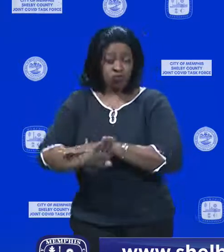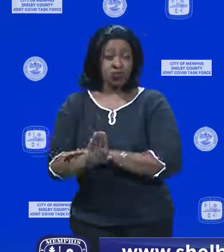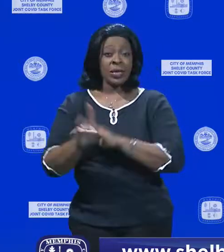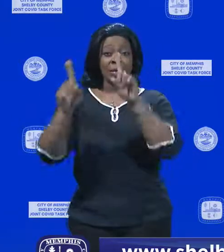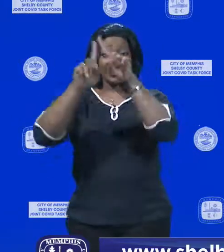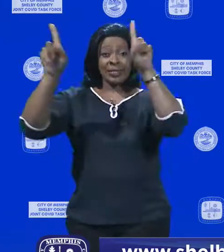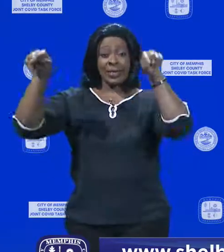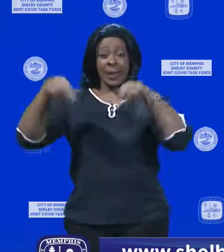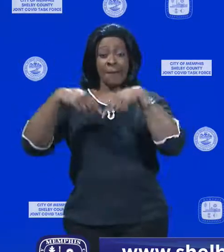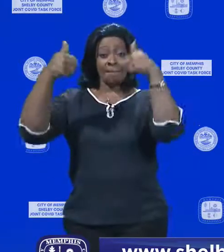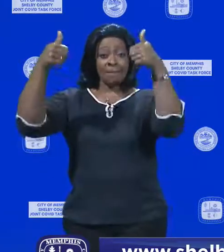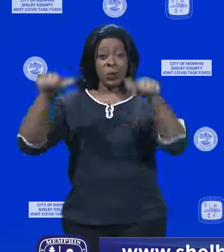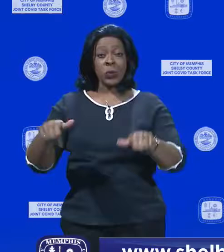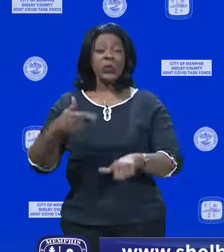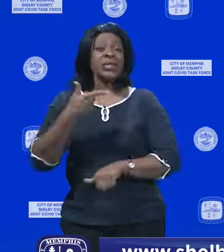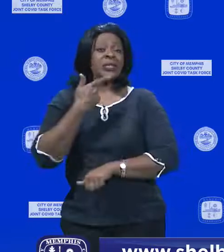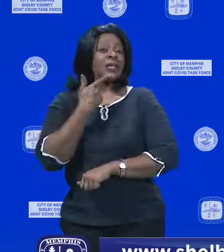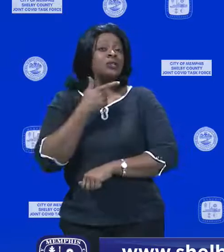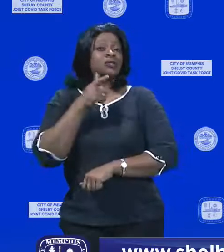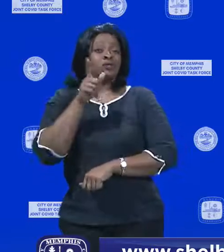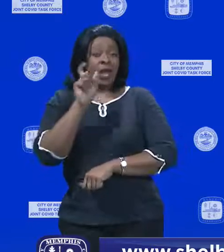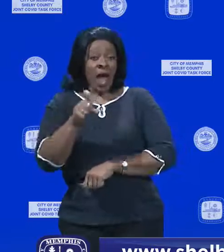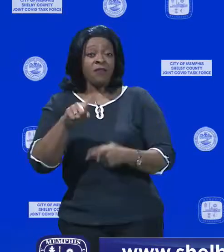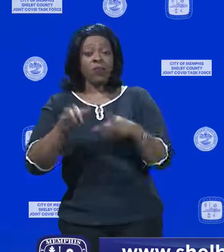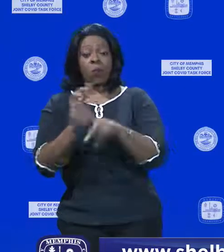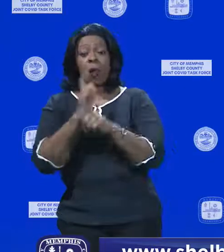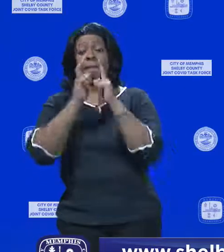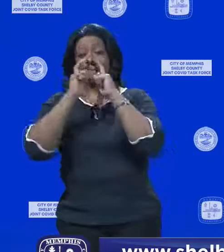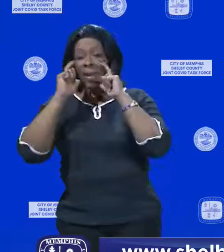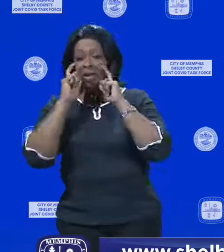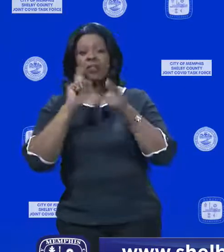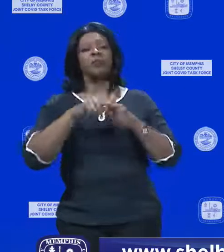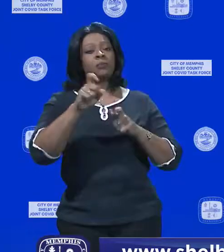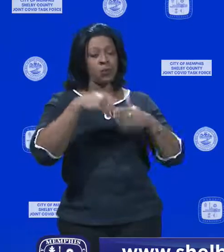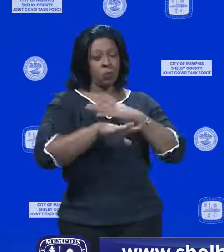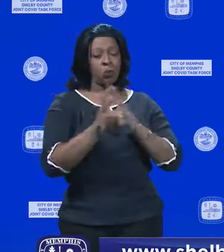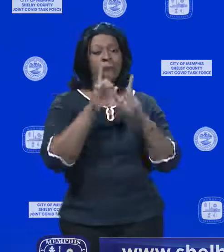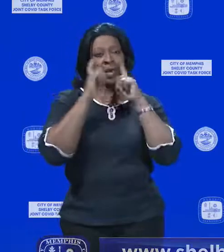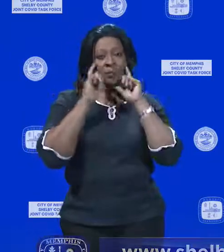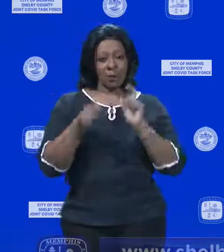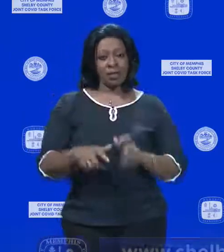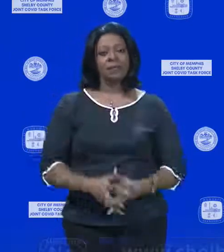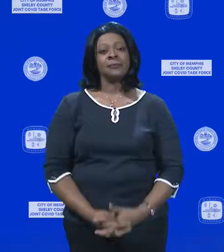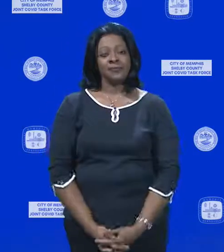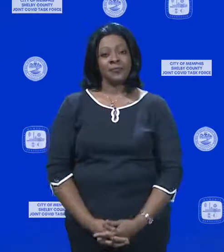a sign posted that says you have to, and in that instance, you do.